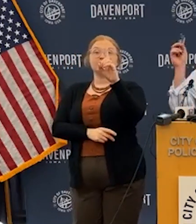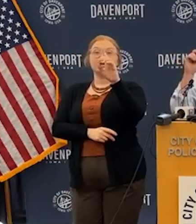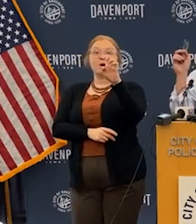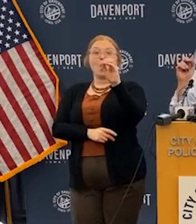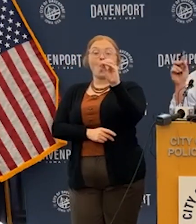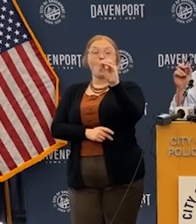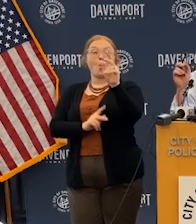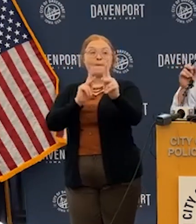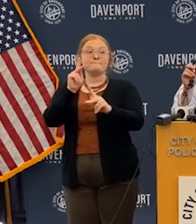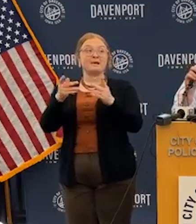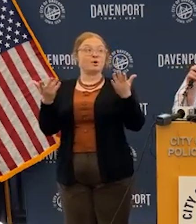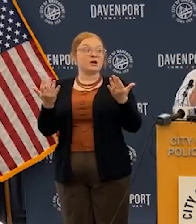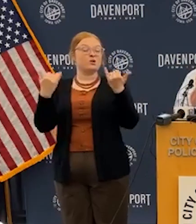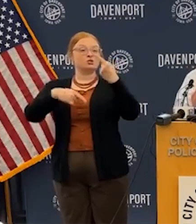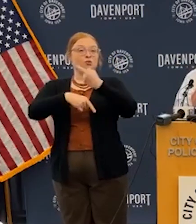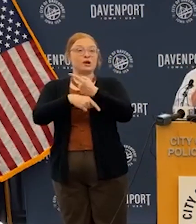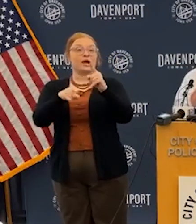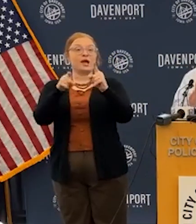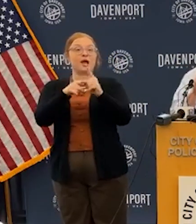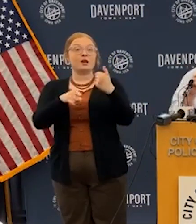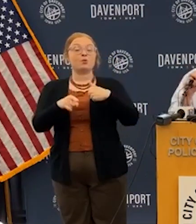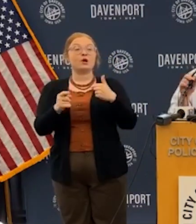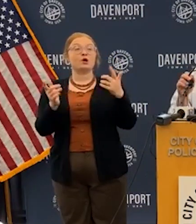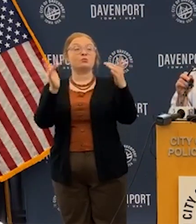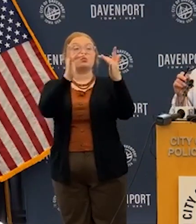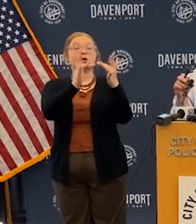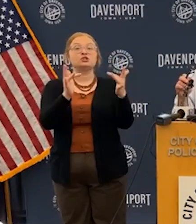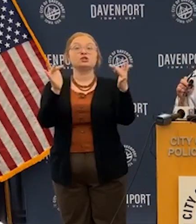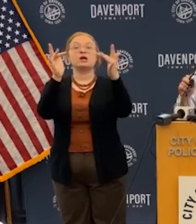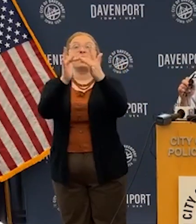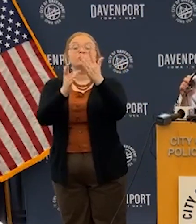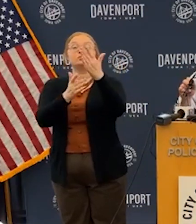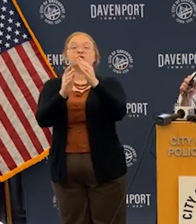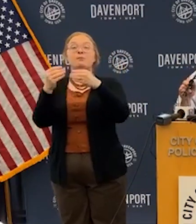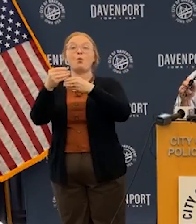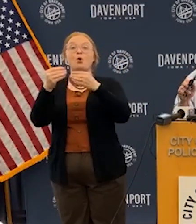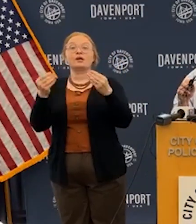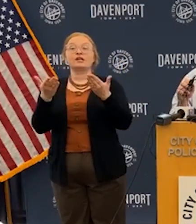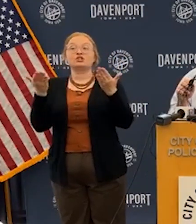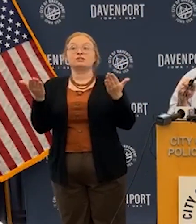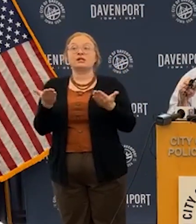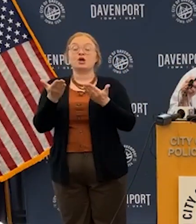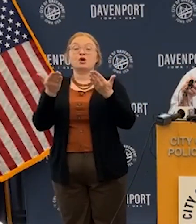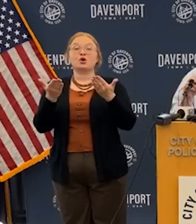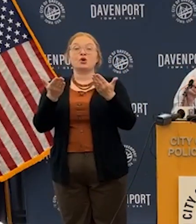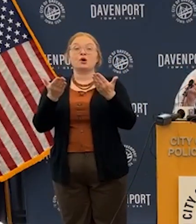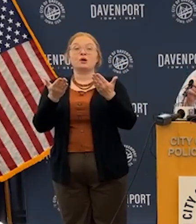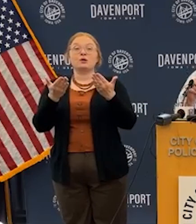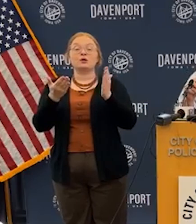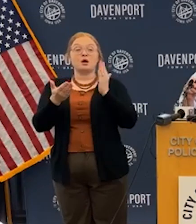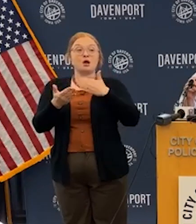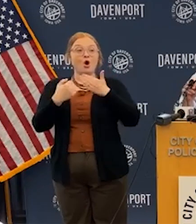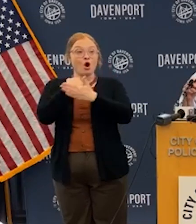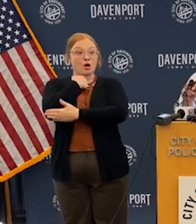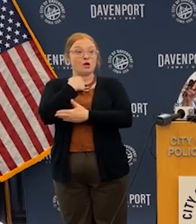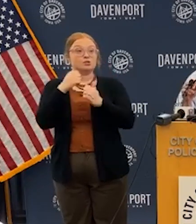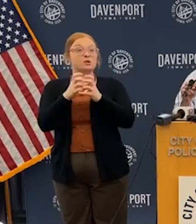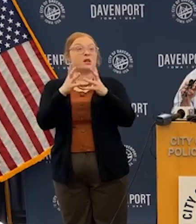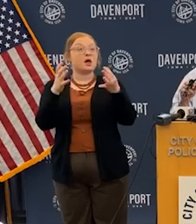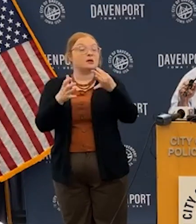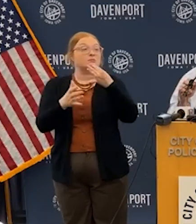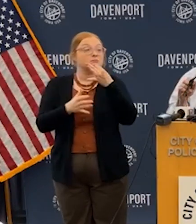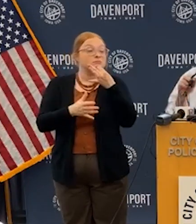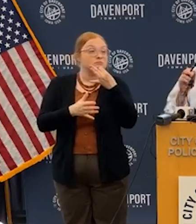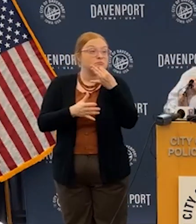isn't a lot, but there's a few, and you can probably understand which they are, that have very much expertise in this. I'm talking with some